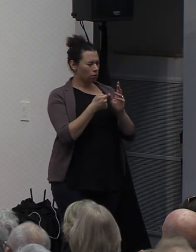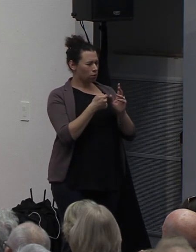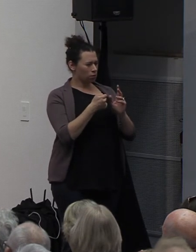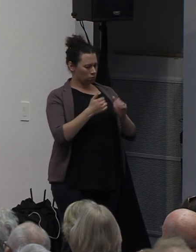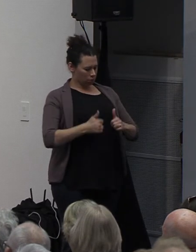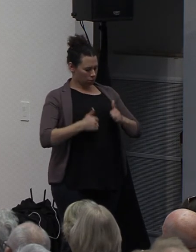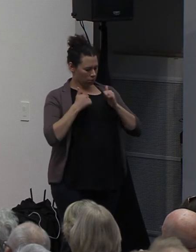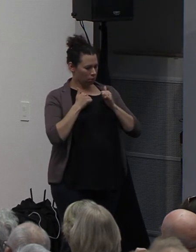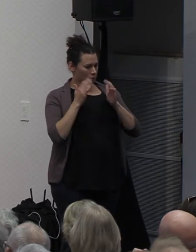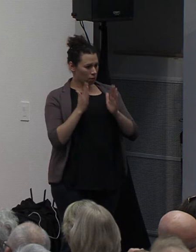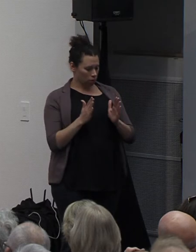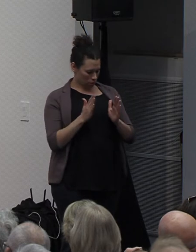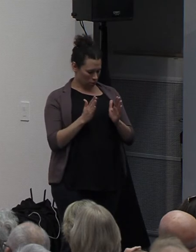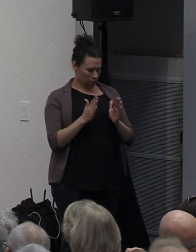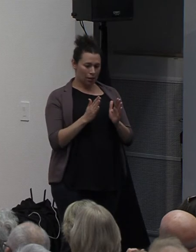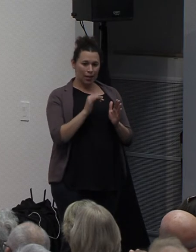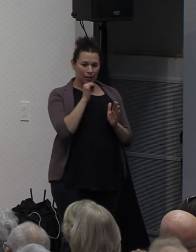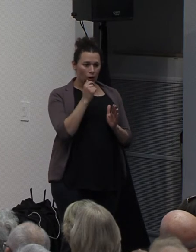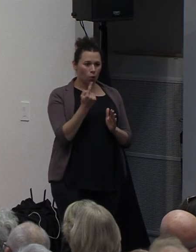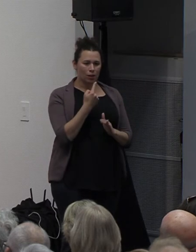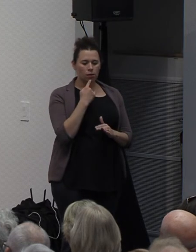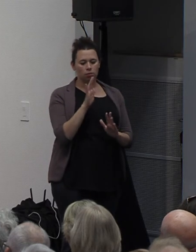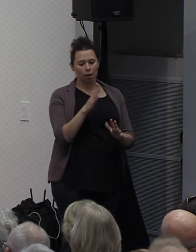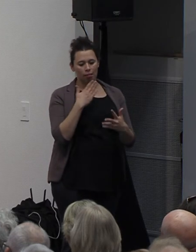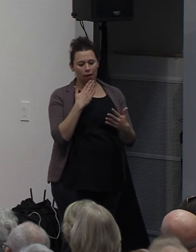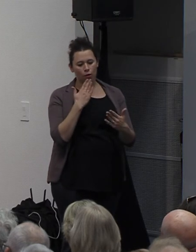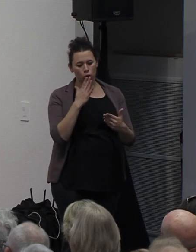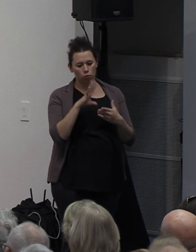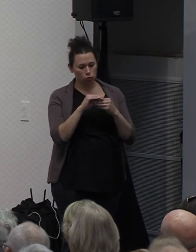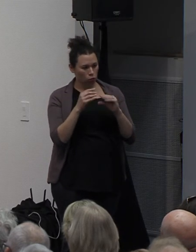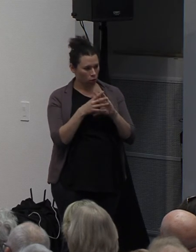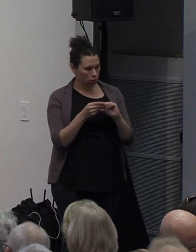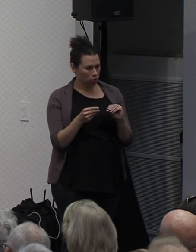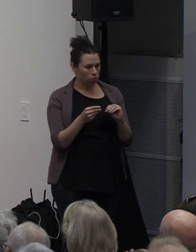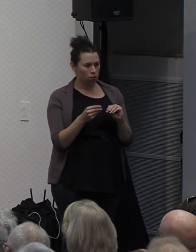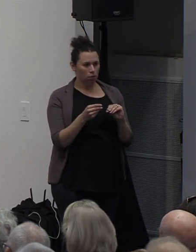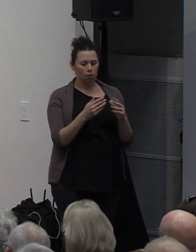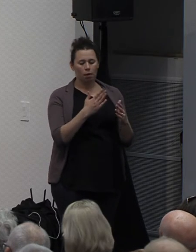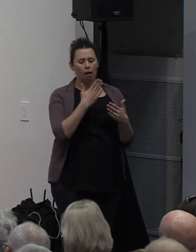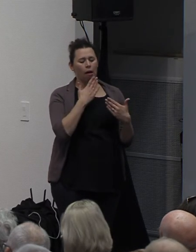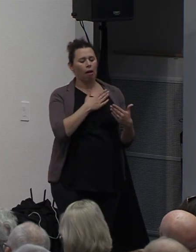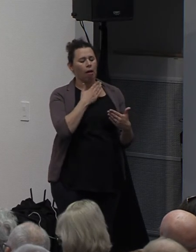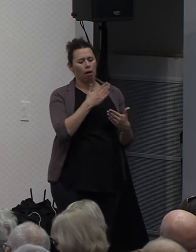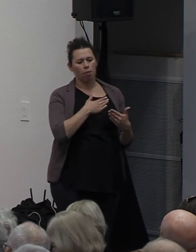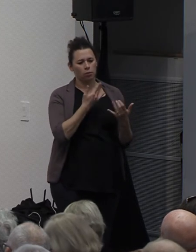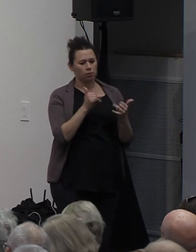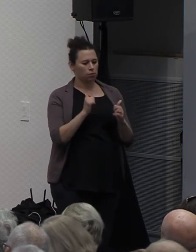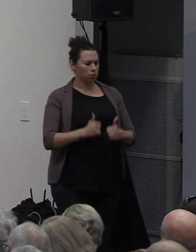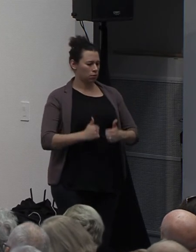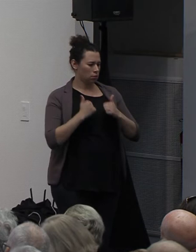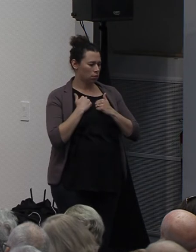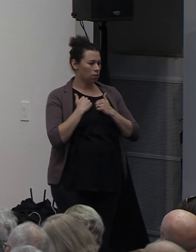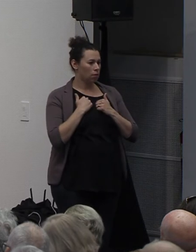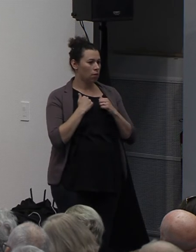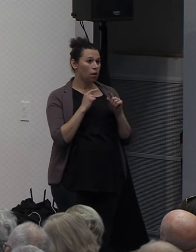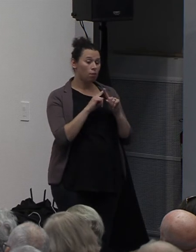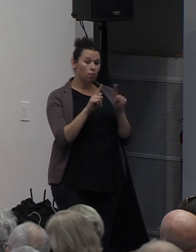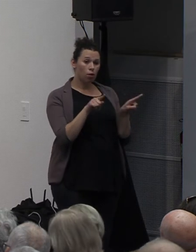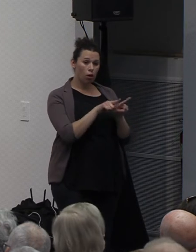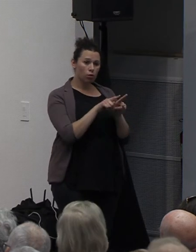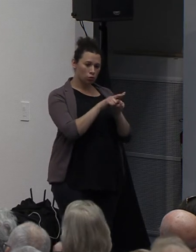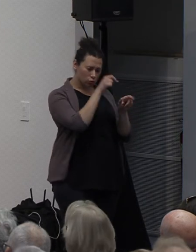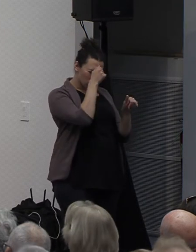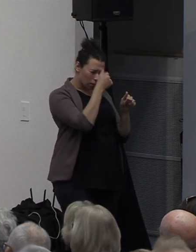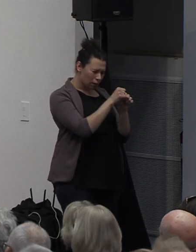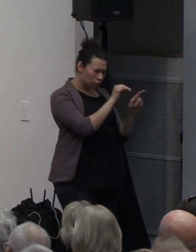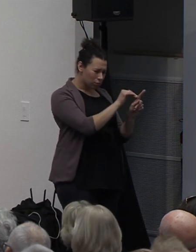you to those with us, or as a remark of gratitude for their survival, but as a reminder to the gift of life and the